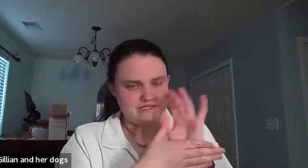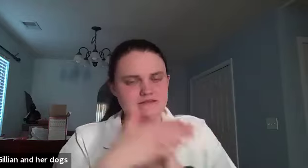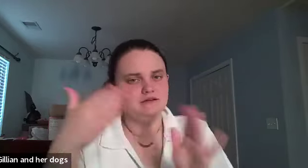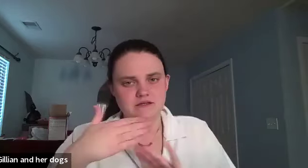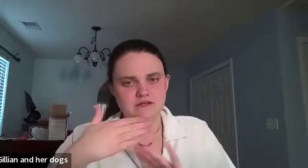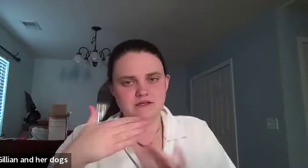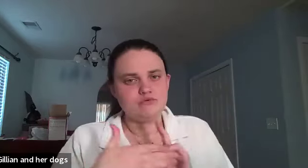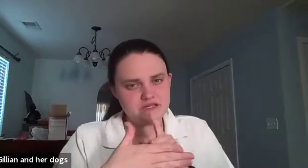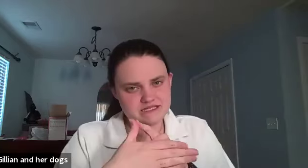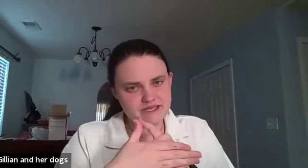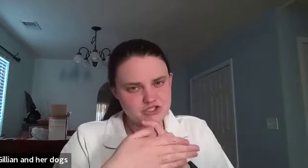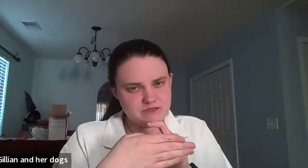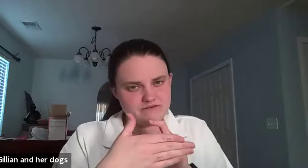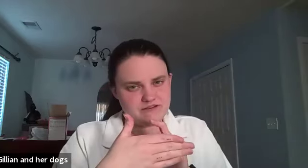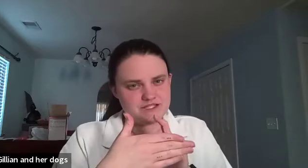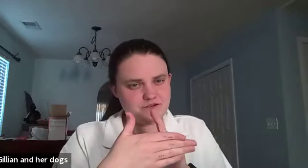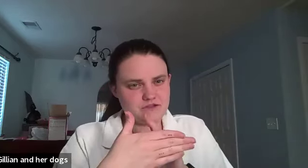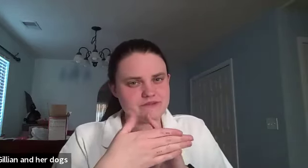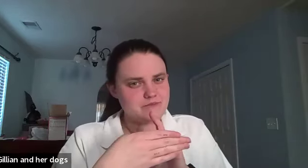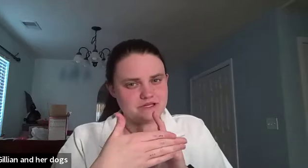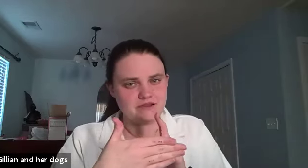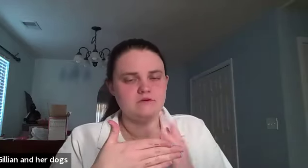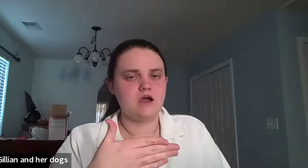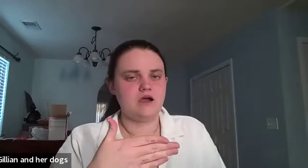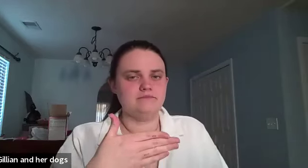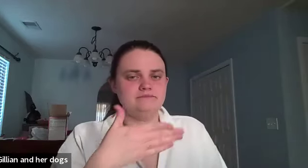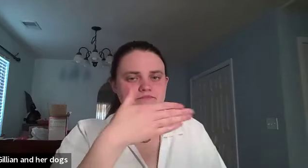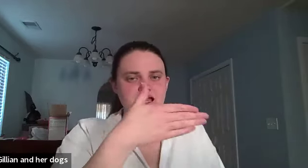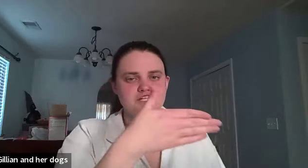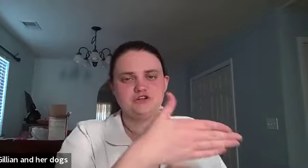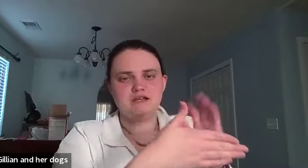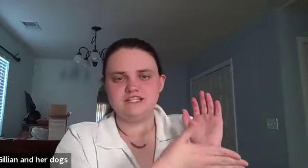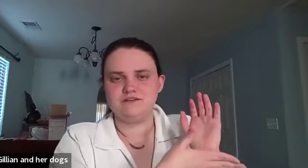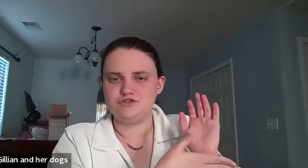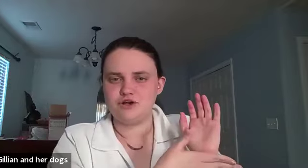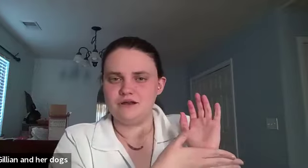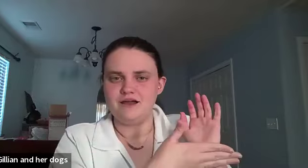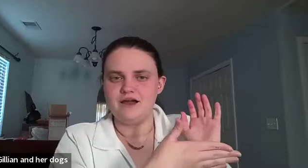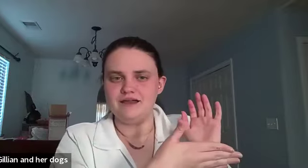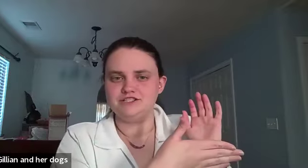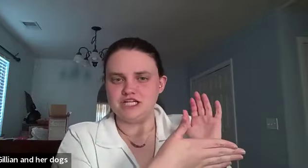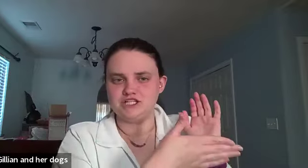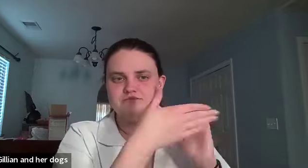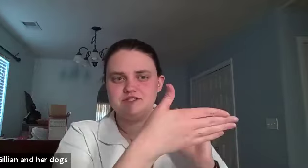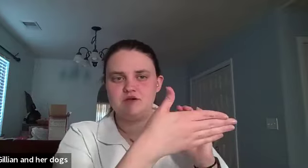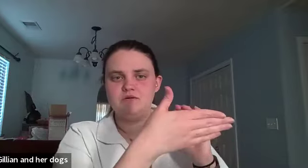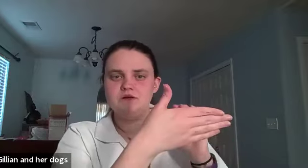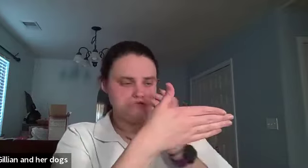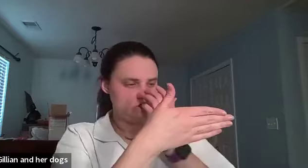anyways. It really doesn't make too big of a difference if your thumb is up or down. I just try not to confuse y'all when I change up. So